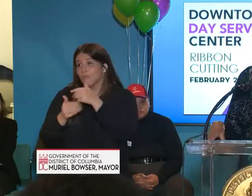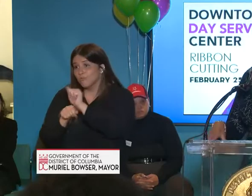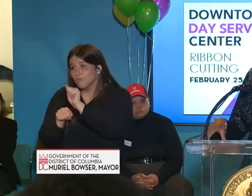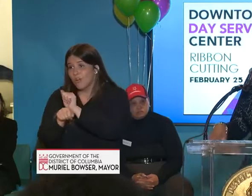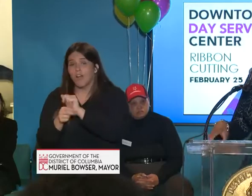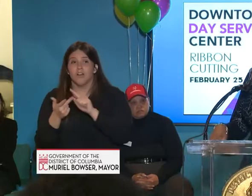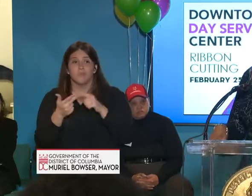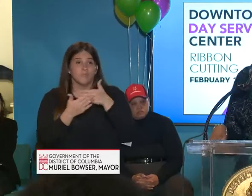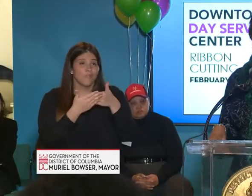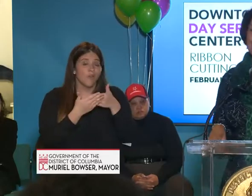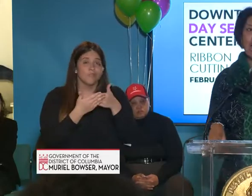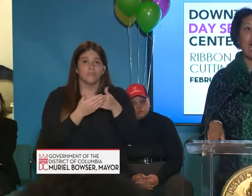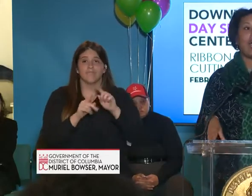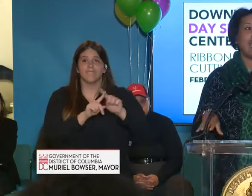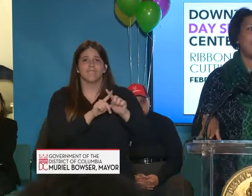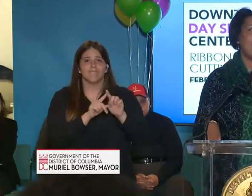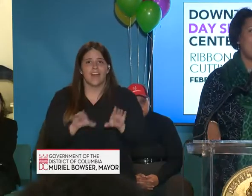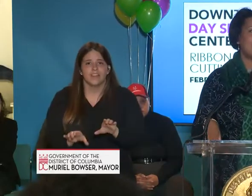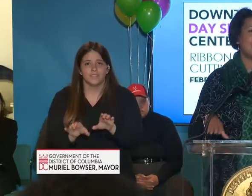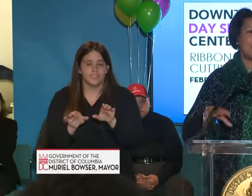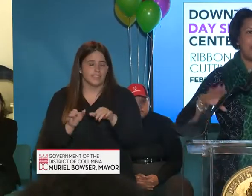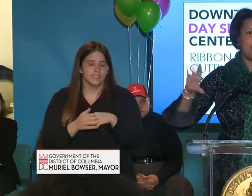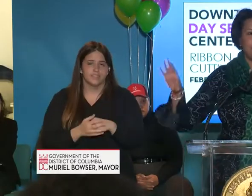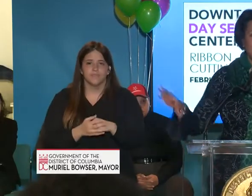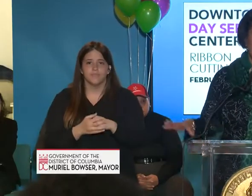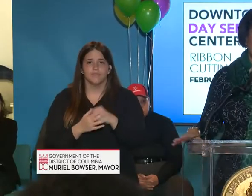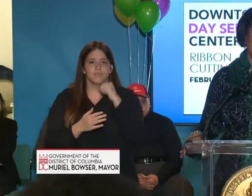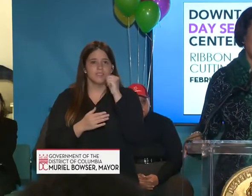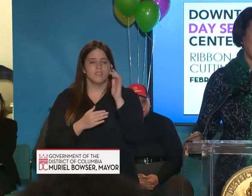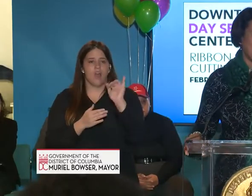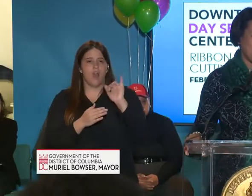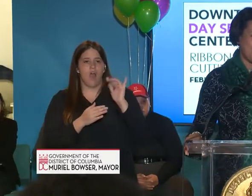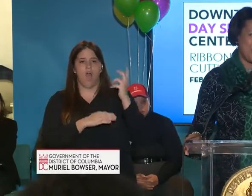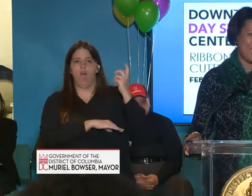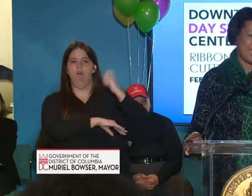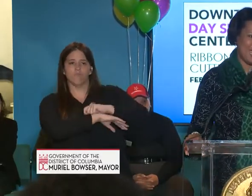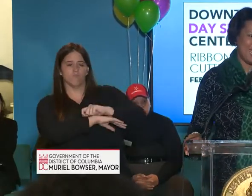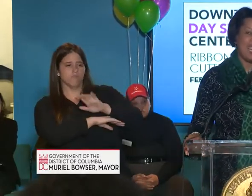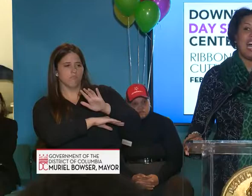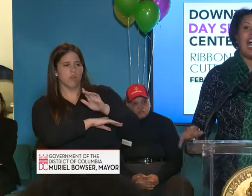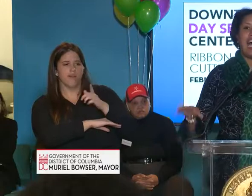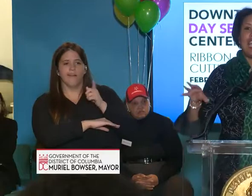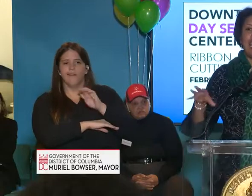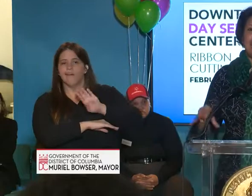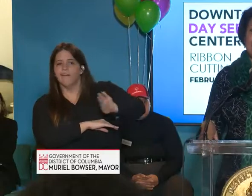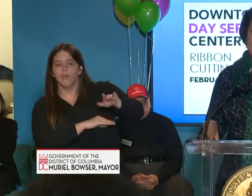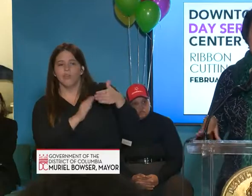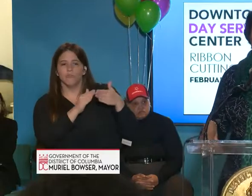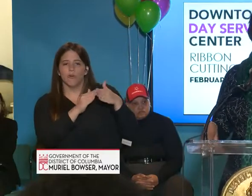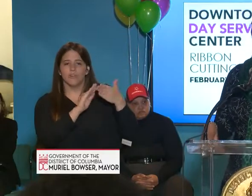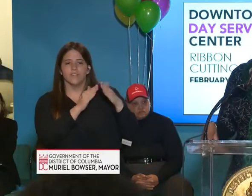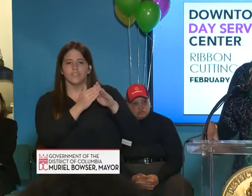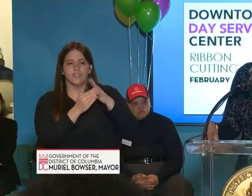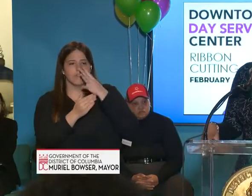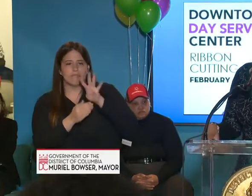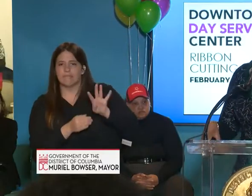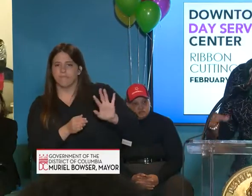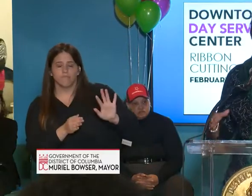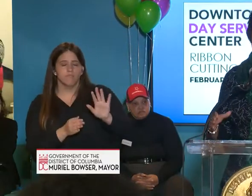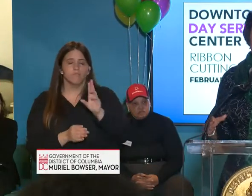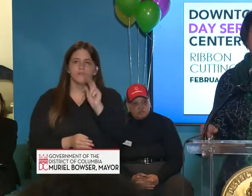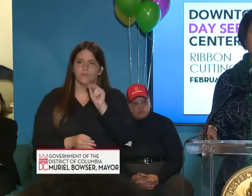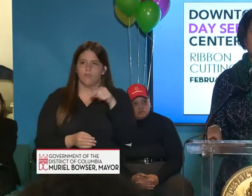to daytime activities, and not shut off in some corner of our city. And that is